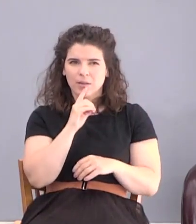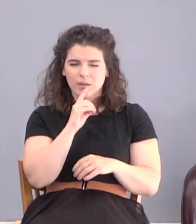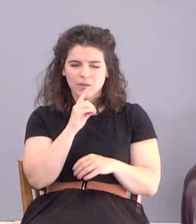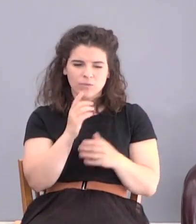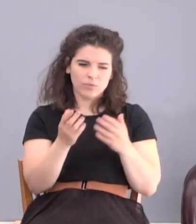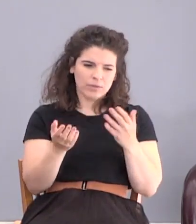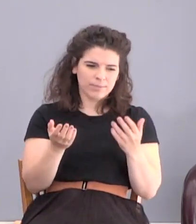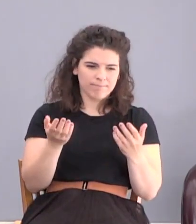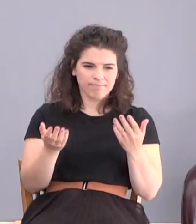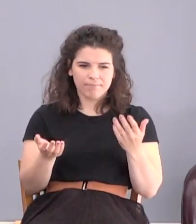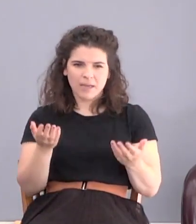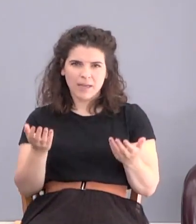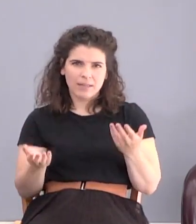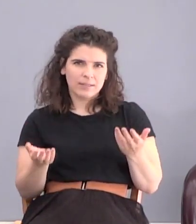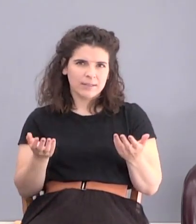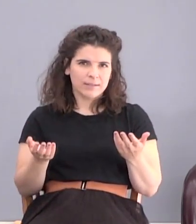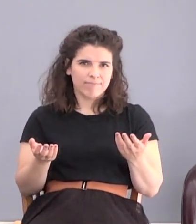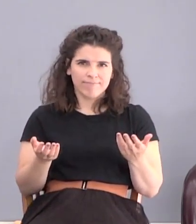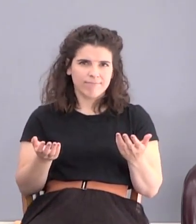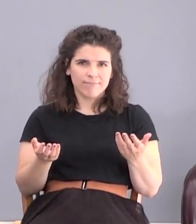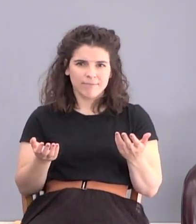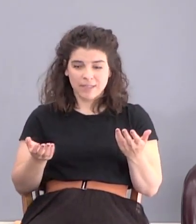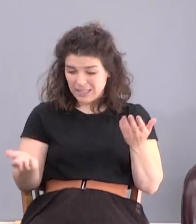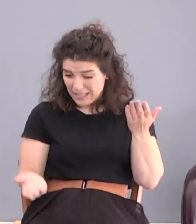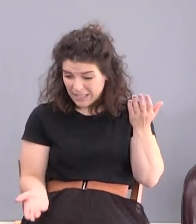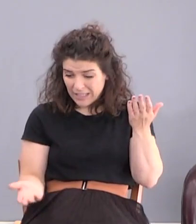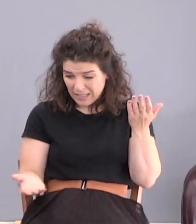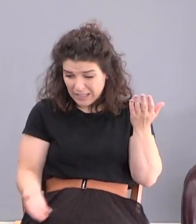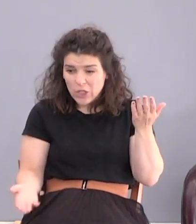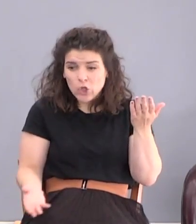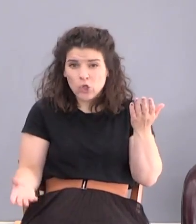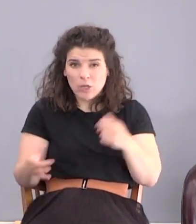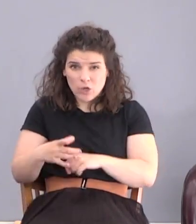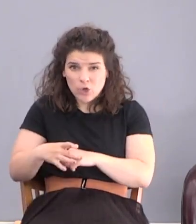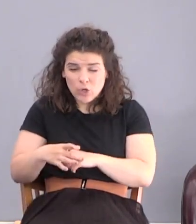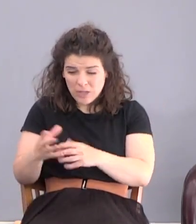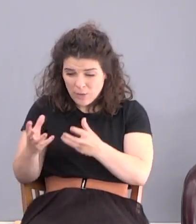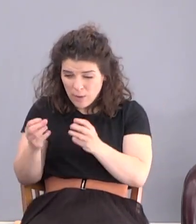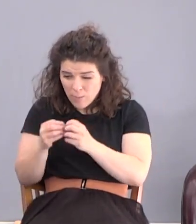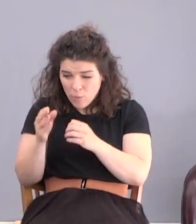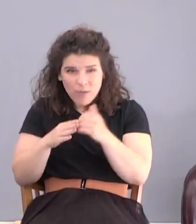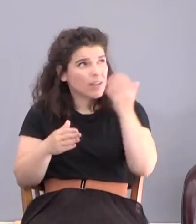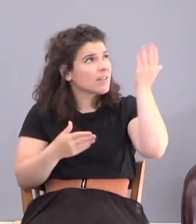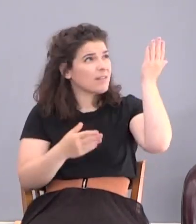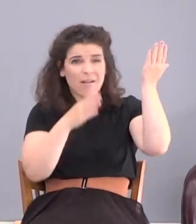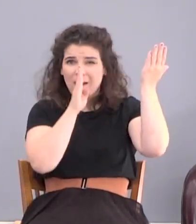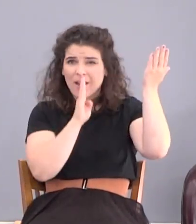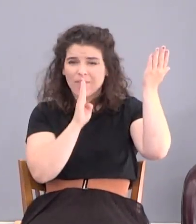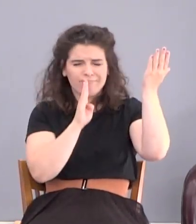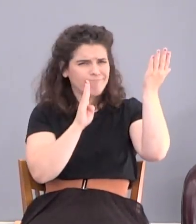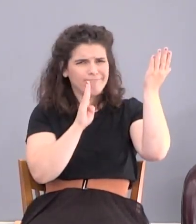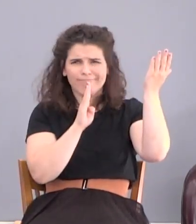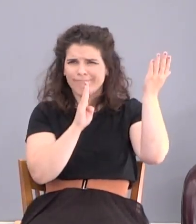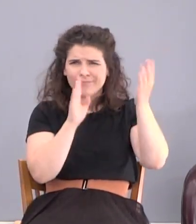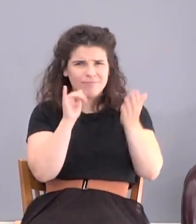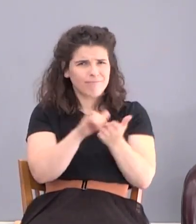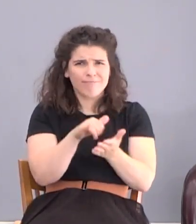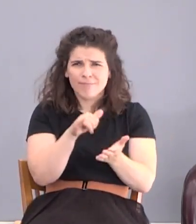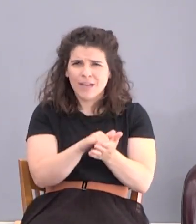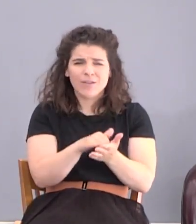he's weighing in the balance. There's nothing here on this earth that I desire more than you, that I seek more than